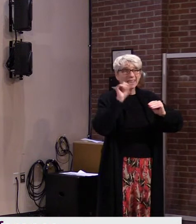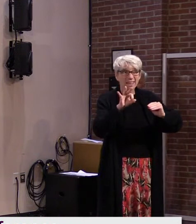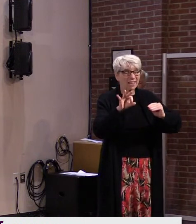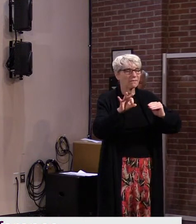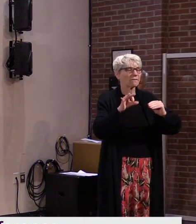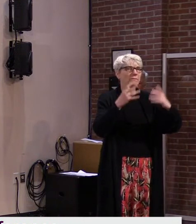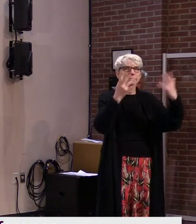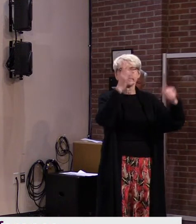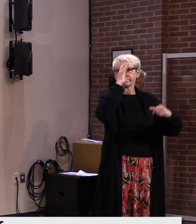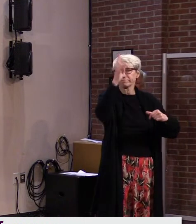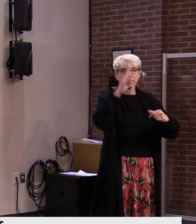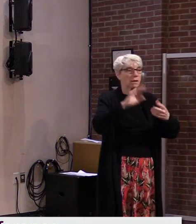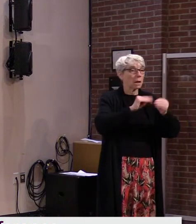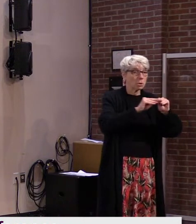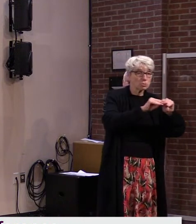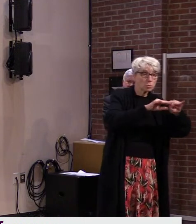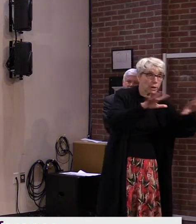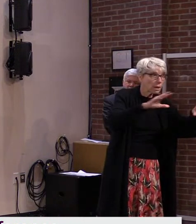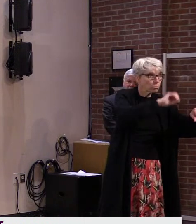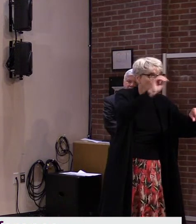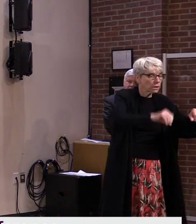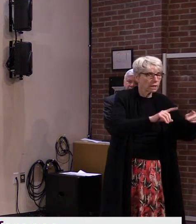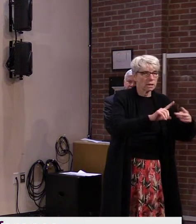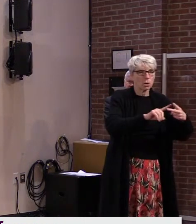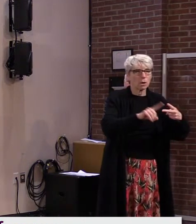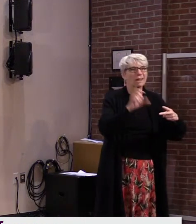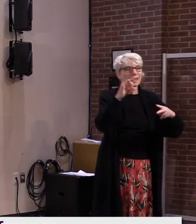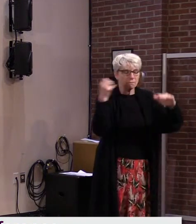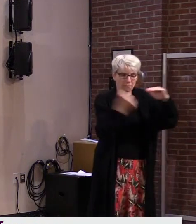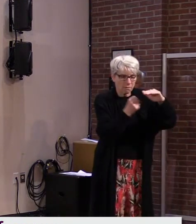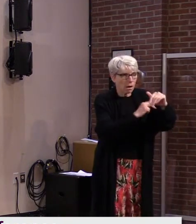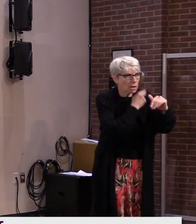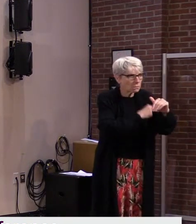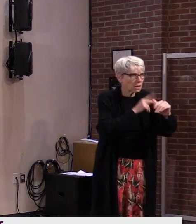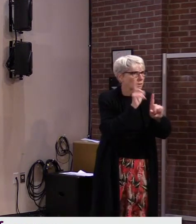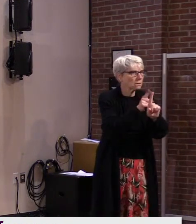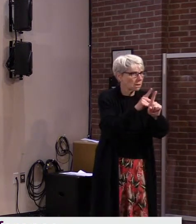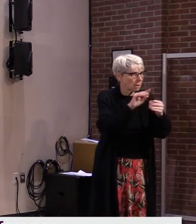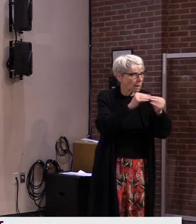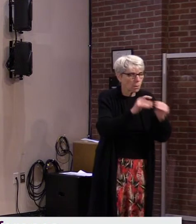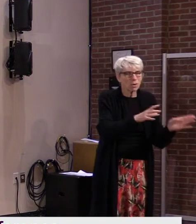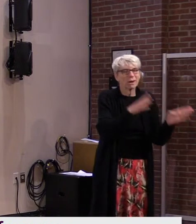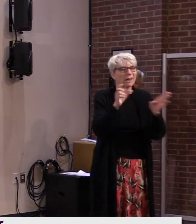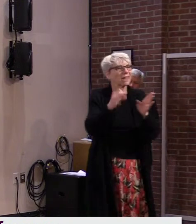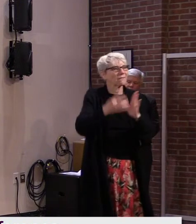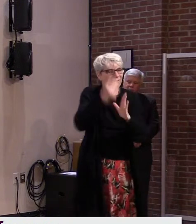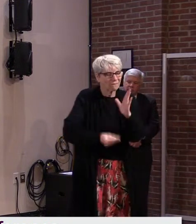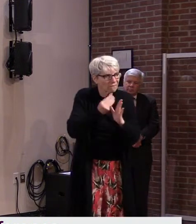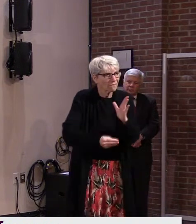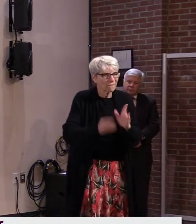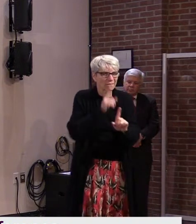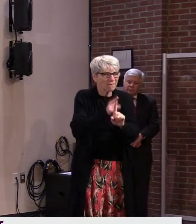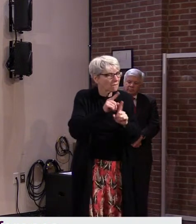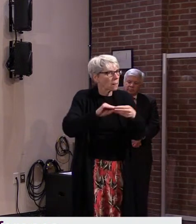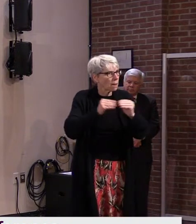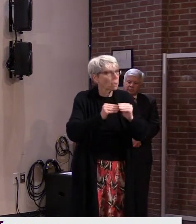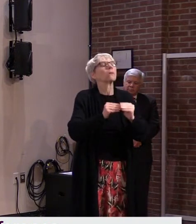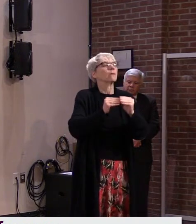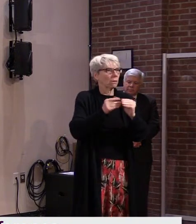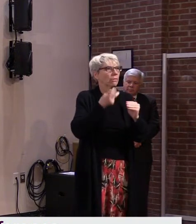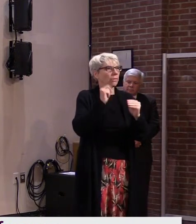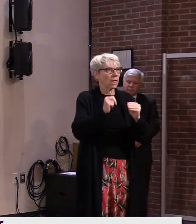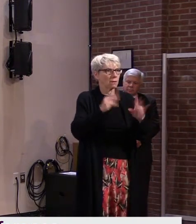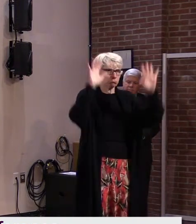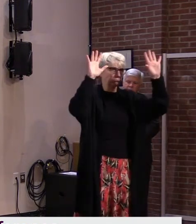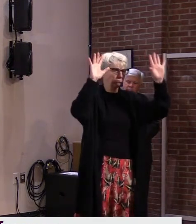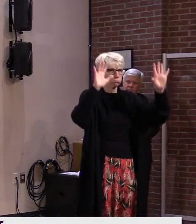some specific rate reaches a certain point, that some policy will switch on or off. And I wonder, I know you've declined in past weeks to